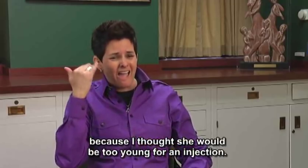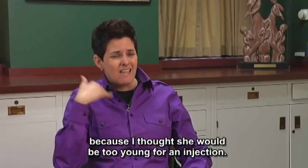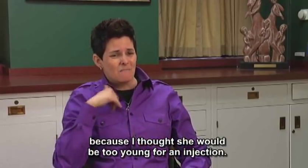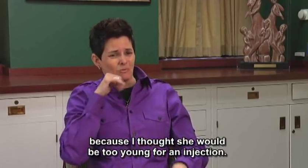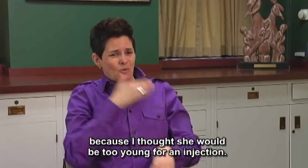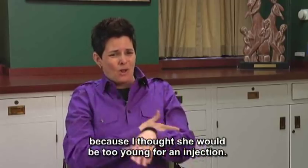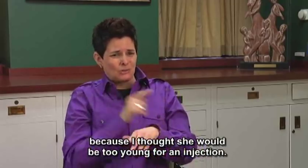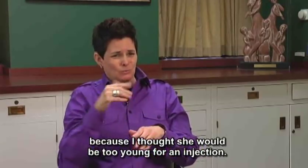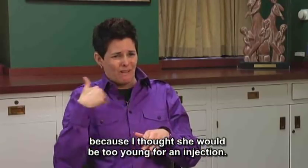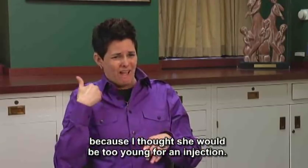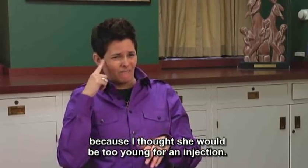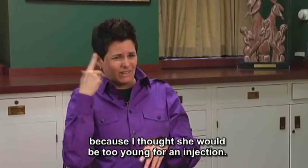for an injection